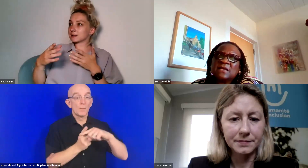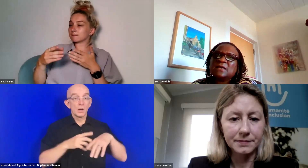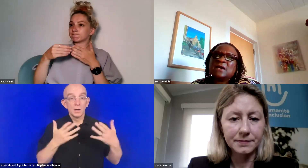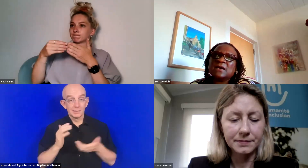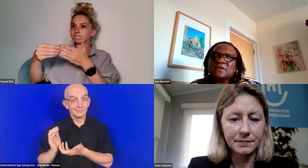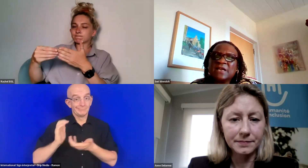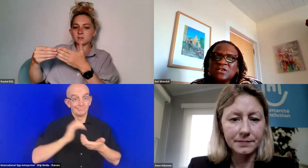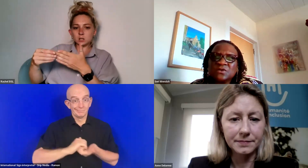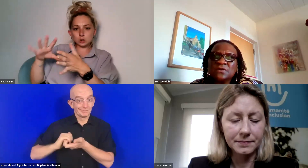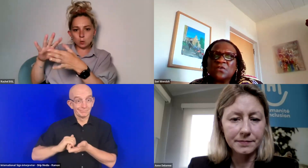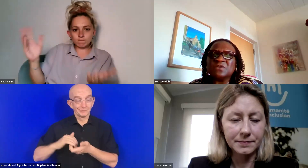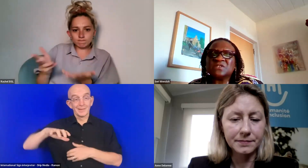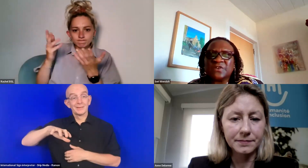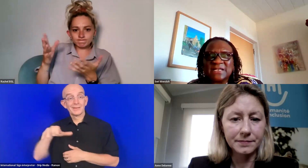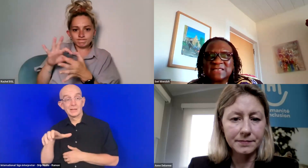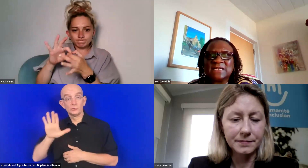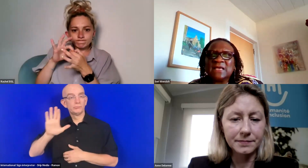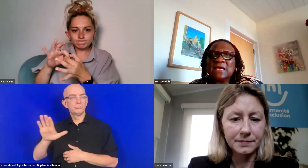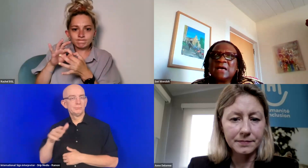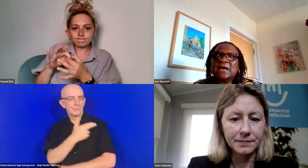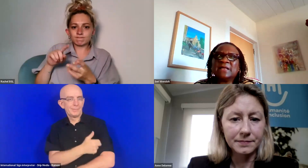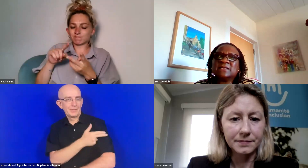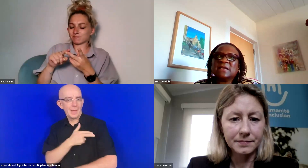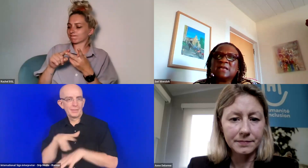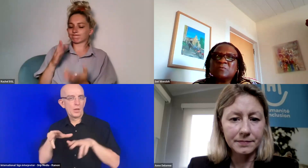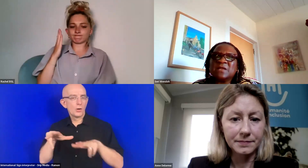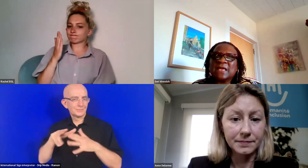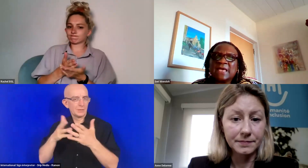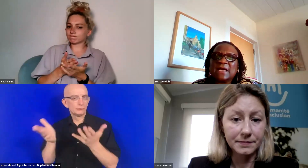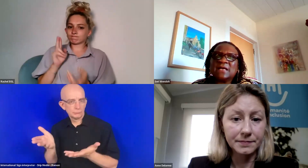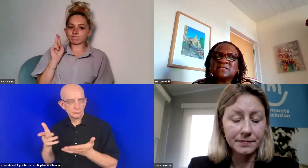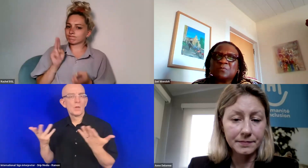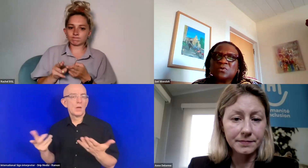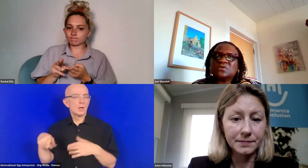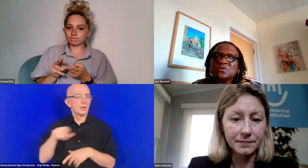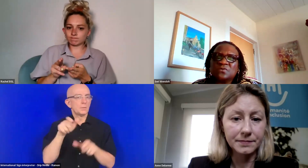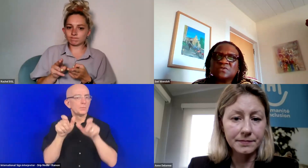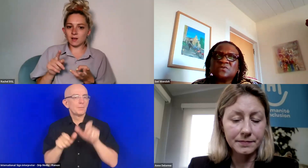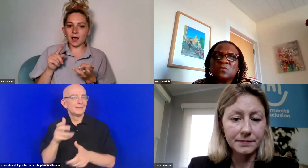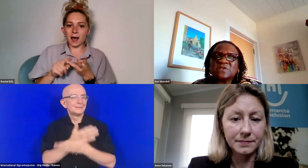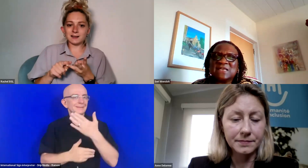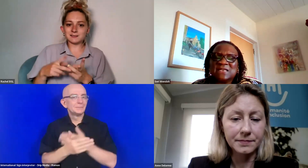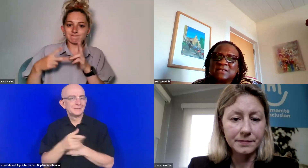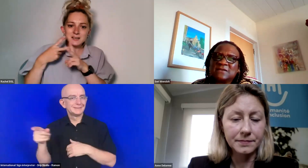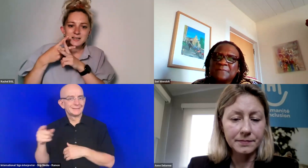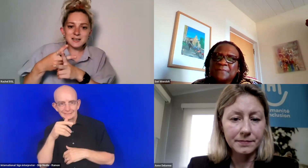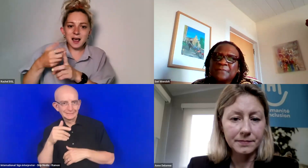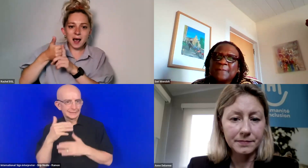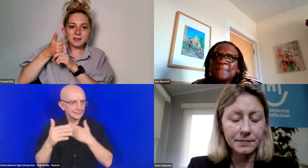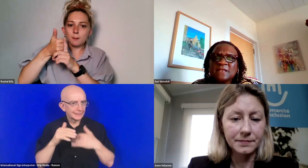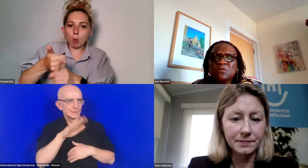engagement, reduction of mistrust, and enabling care and support to those who most need